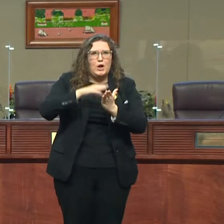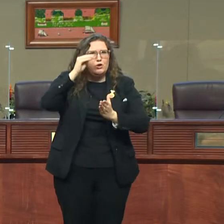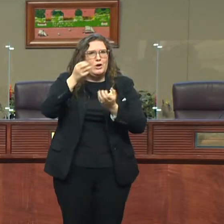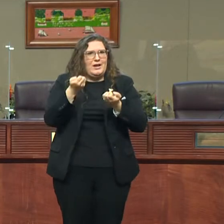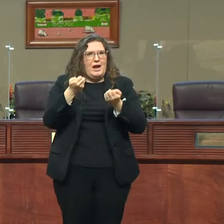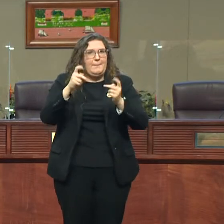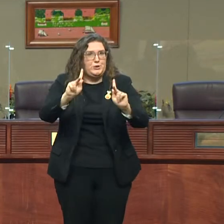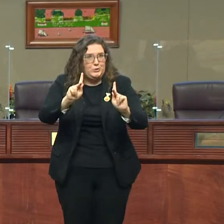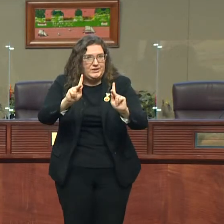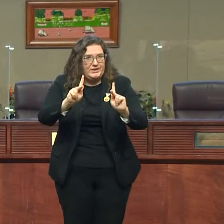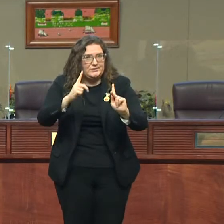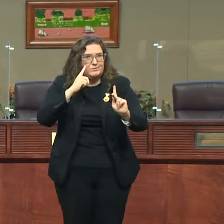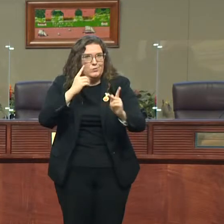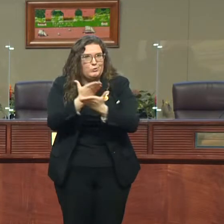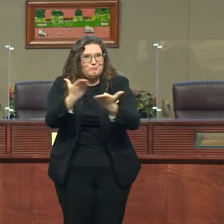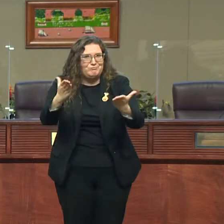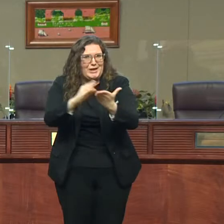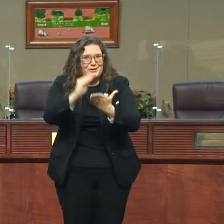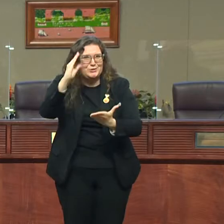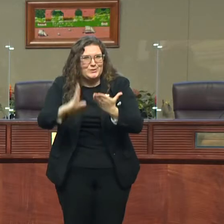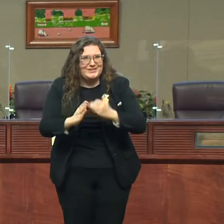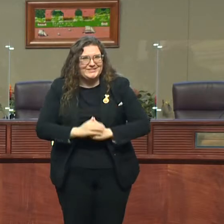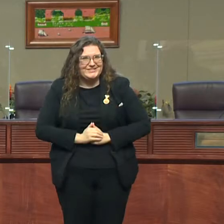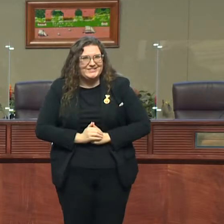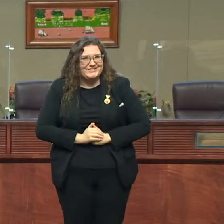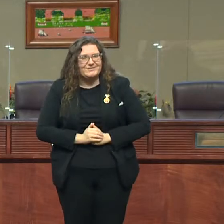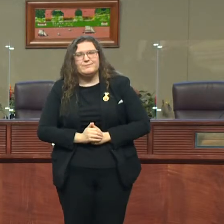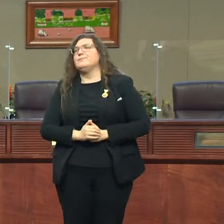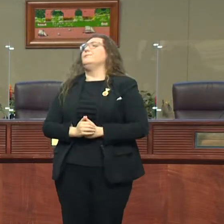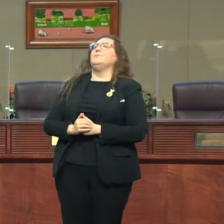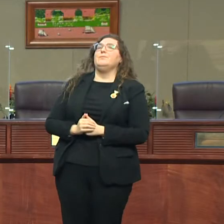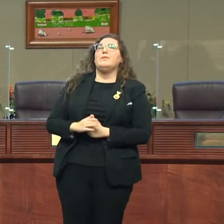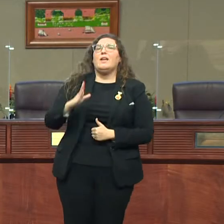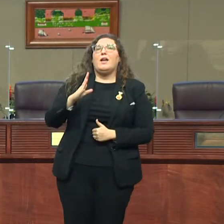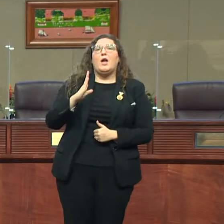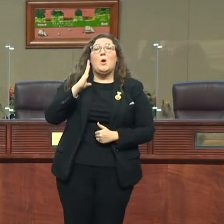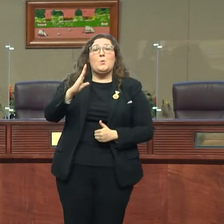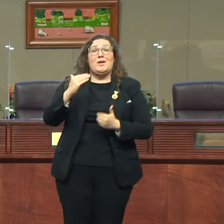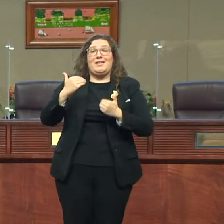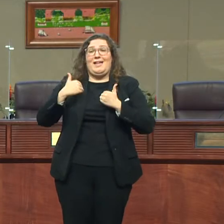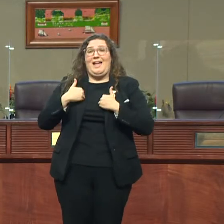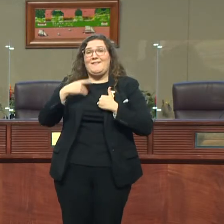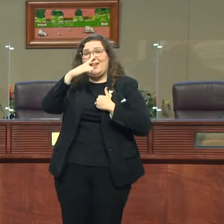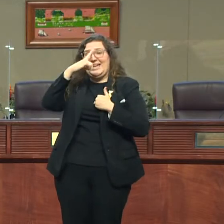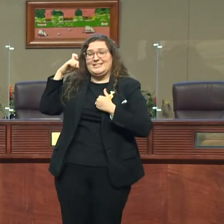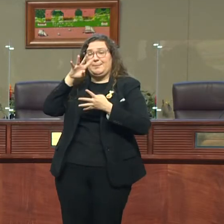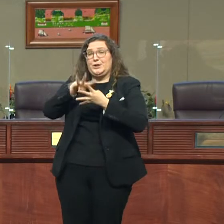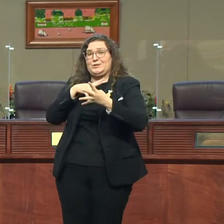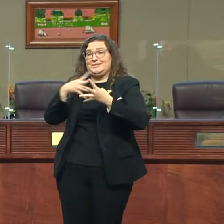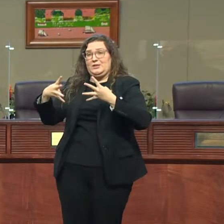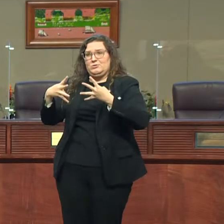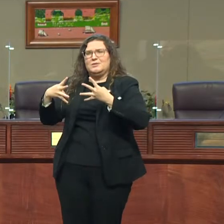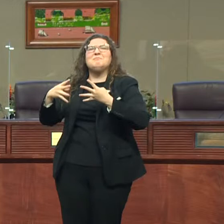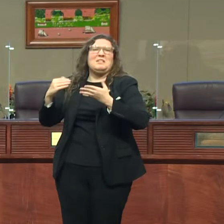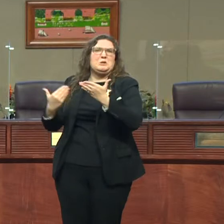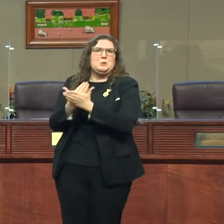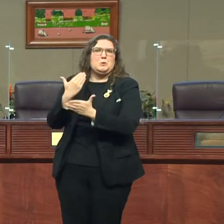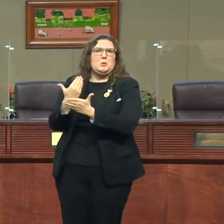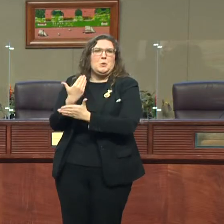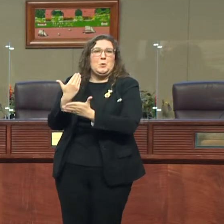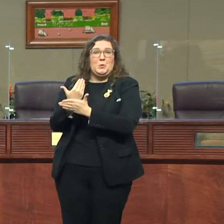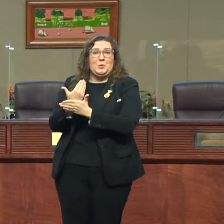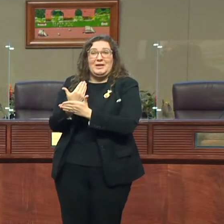to address. We are going to have a new summer schedule. This summer, the district will observe